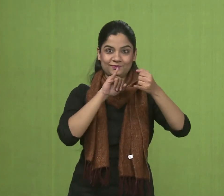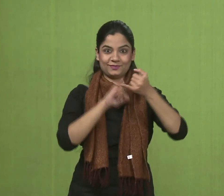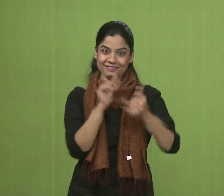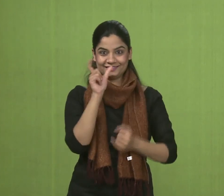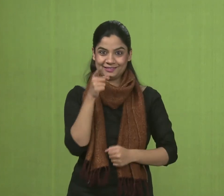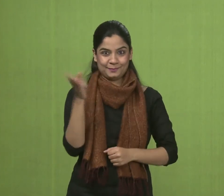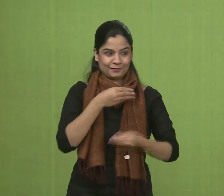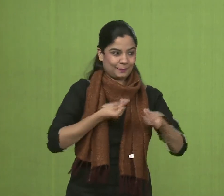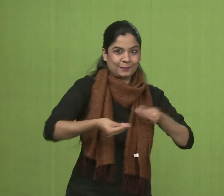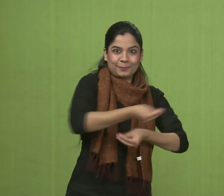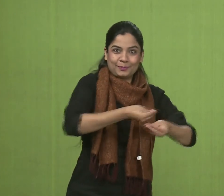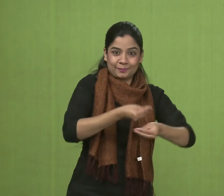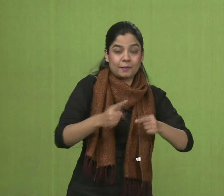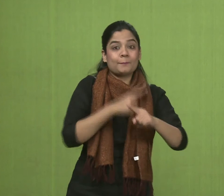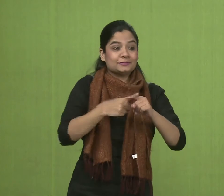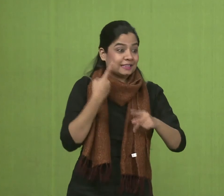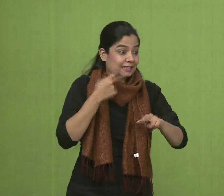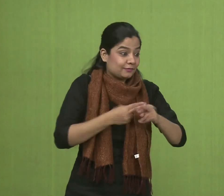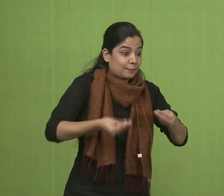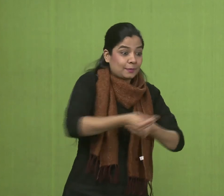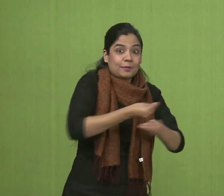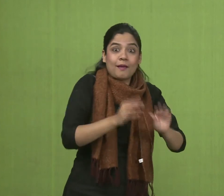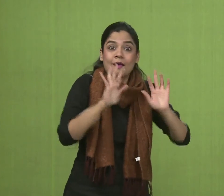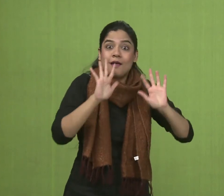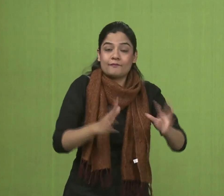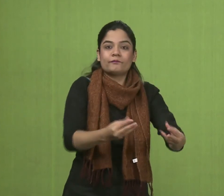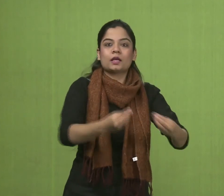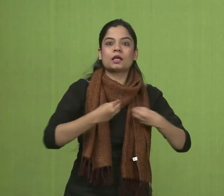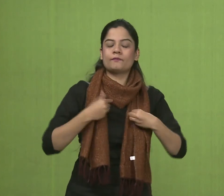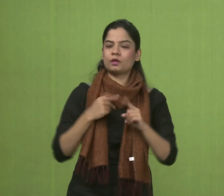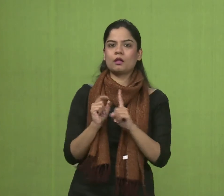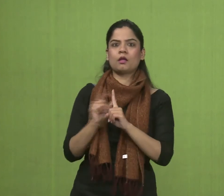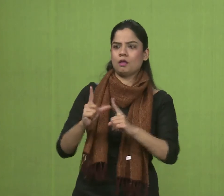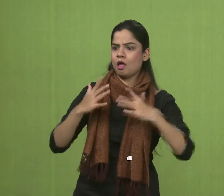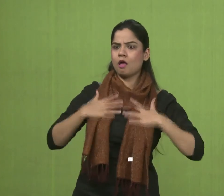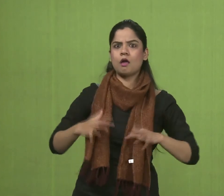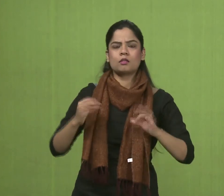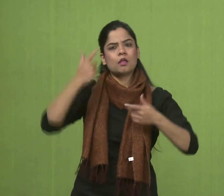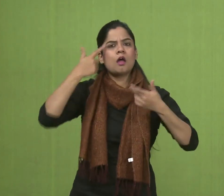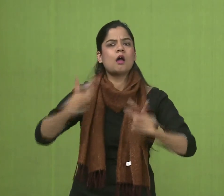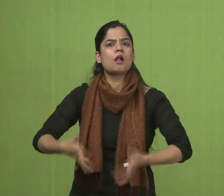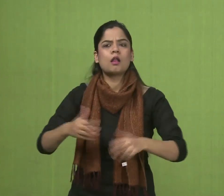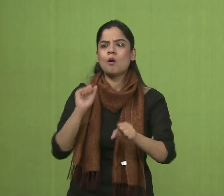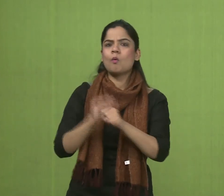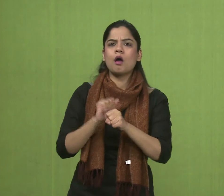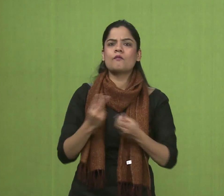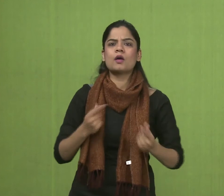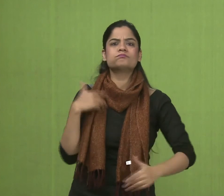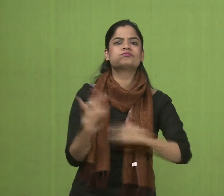So, functional storage, it's also very important that things are kept nearby. It helps us in saving a lot of time and energy also,